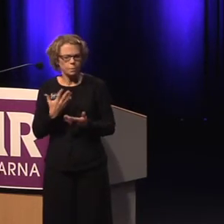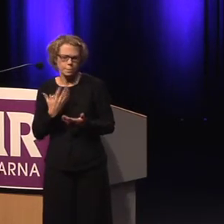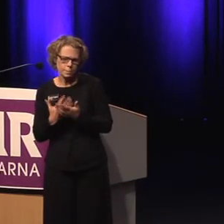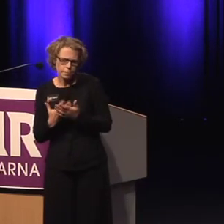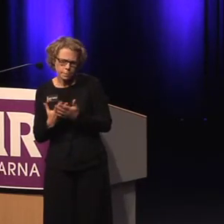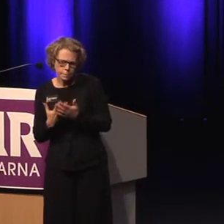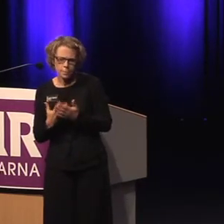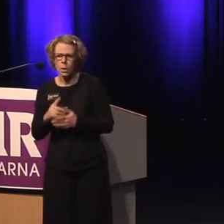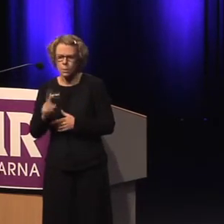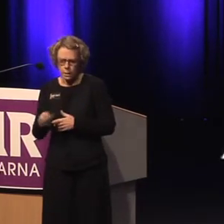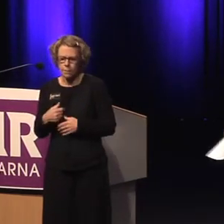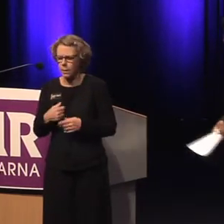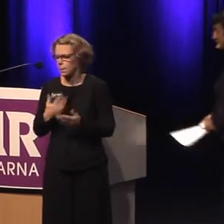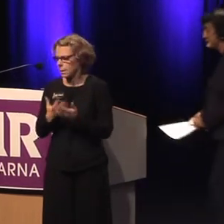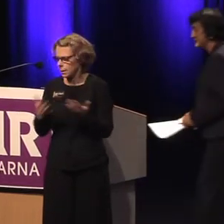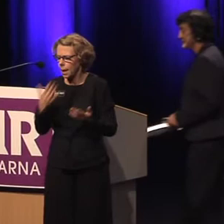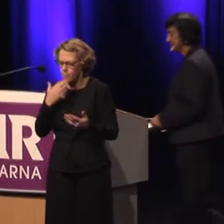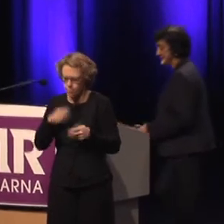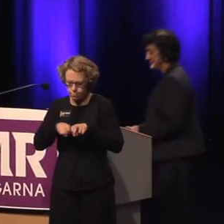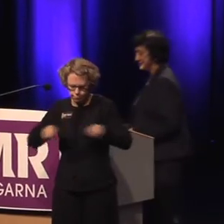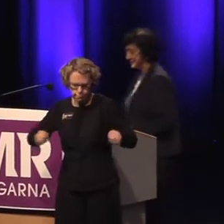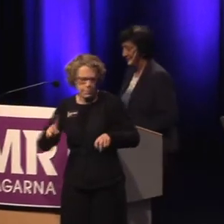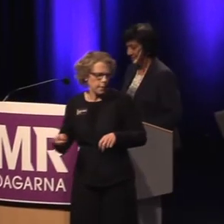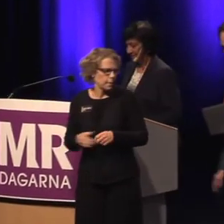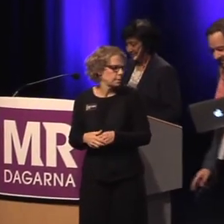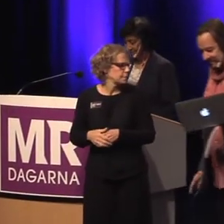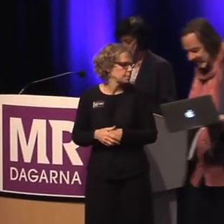introduce the rest of the panel. Thank you very much for coming. Thank you, Daniel.